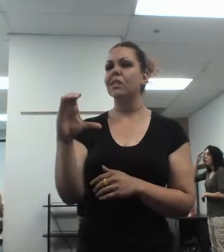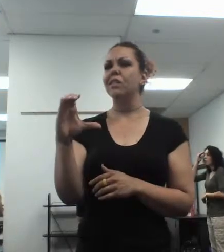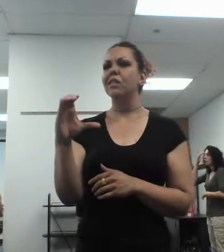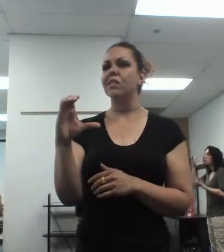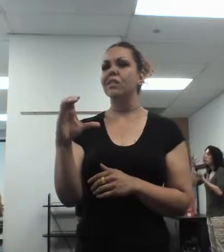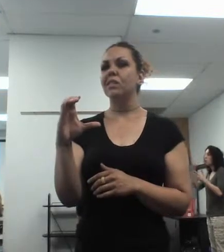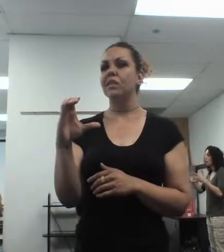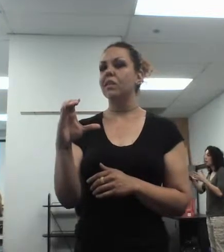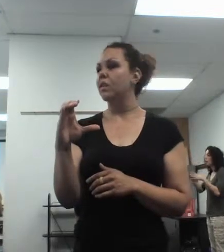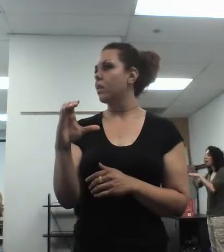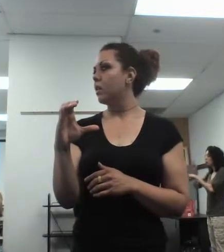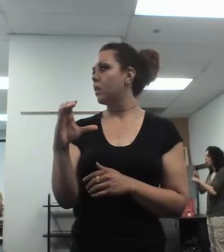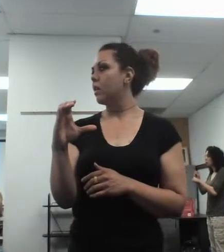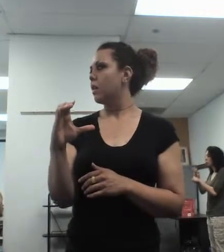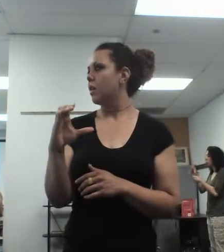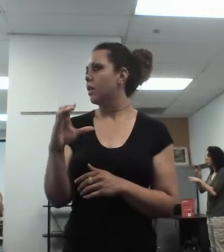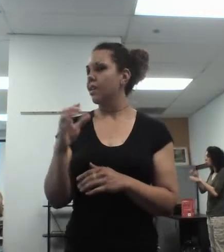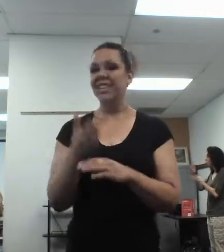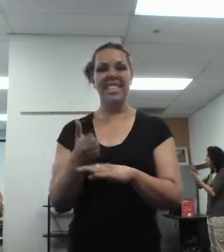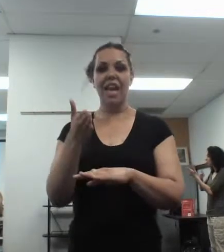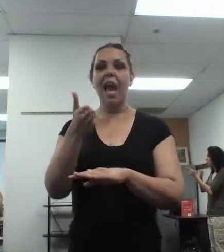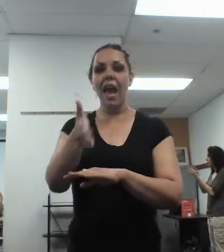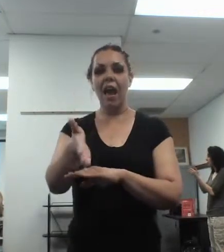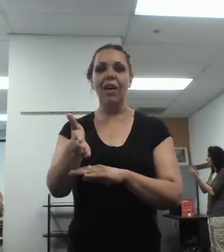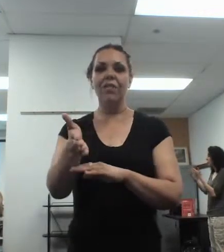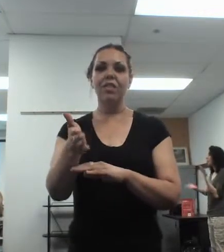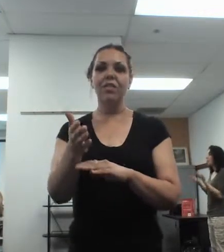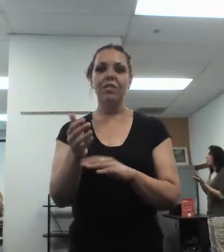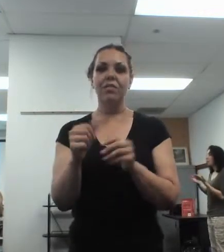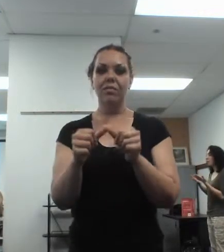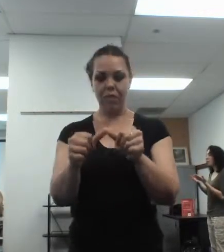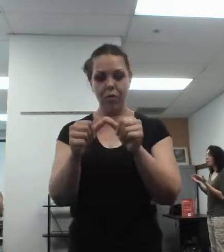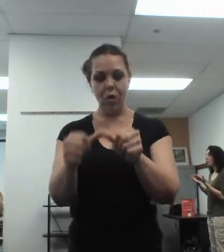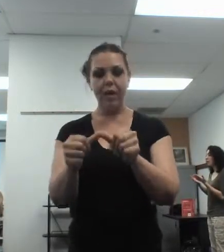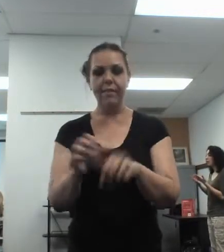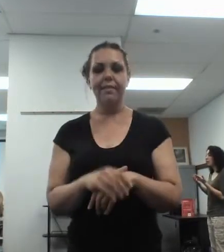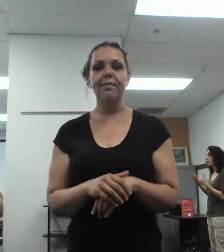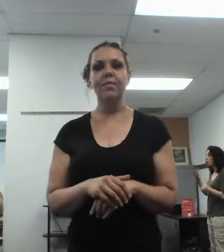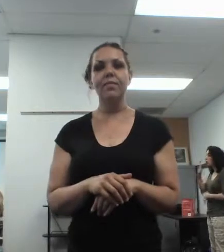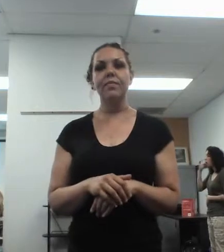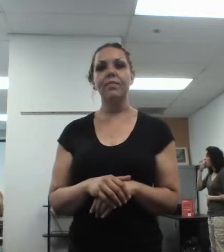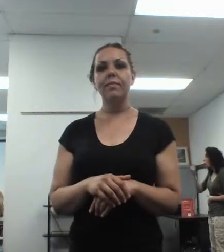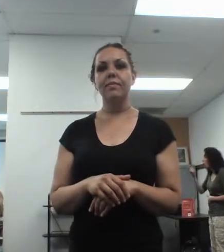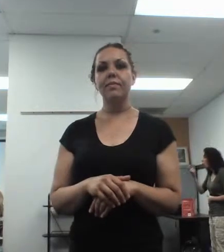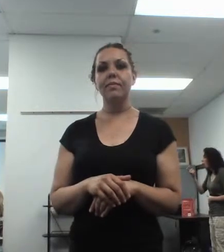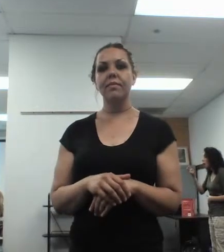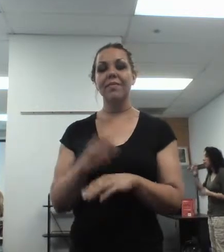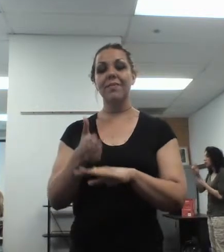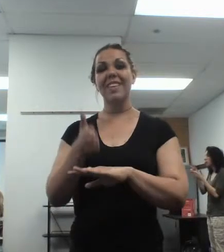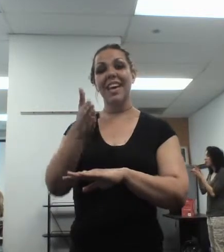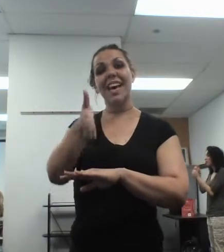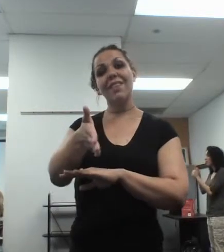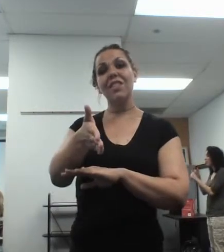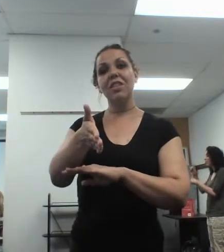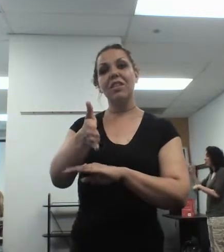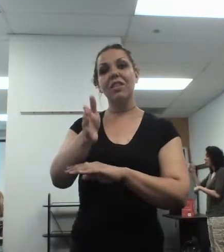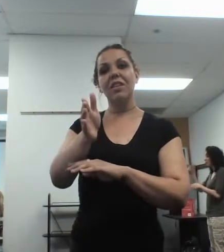time you do it, you're going to have to go through it 10 times. You're going to look for each one. But after that, you do it holistically.